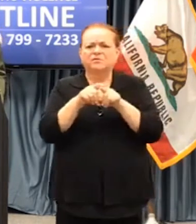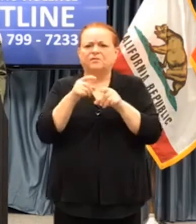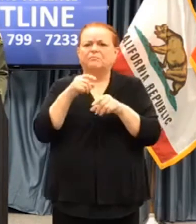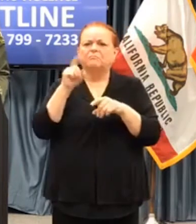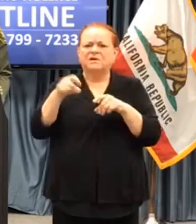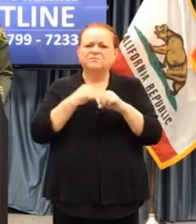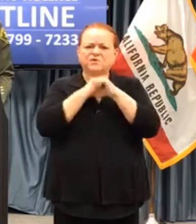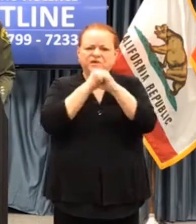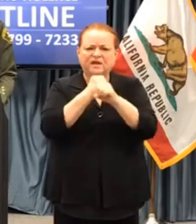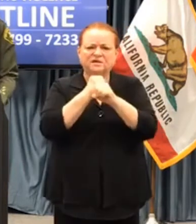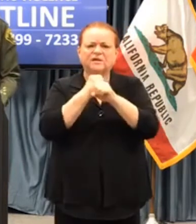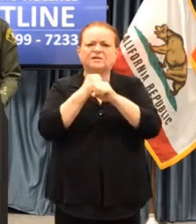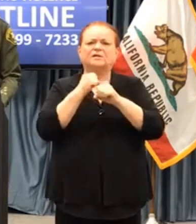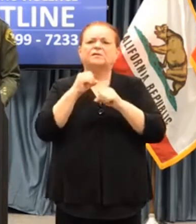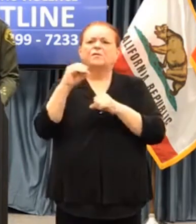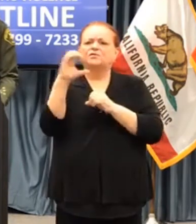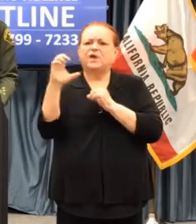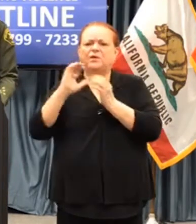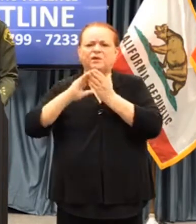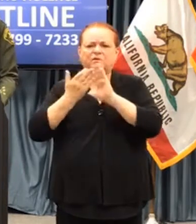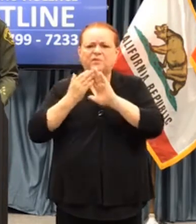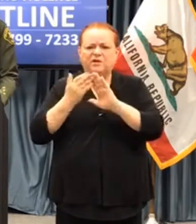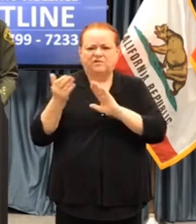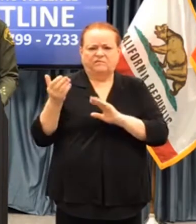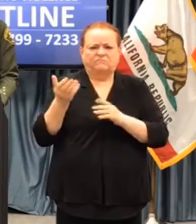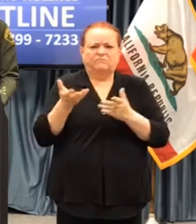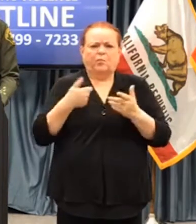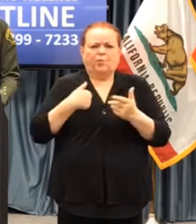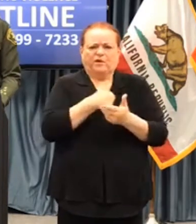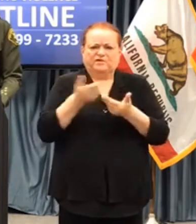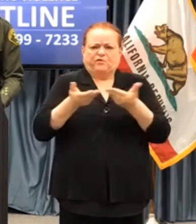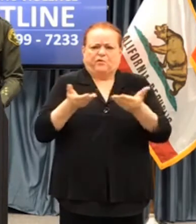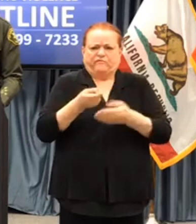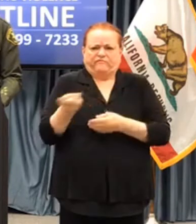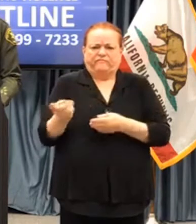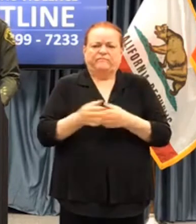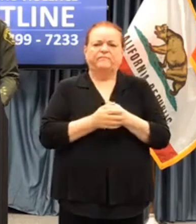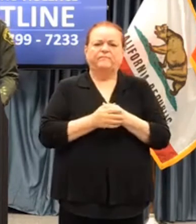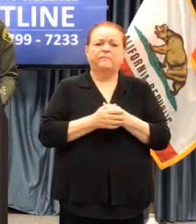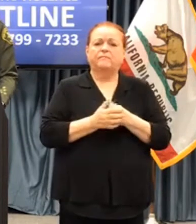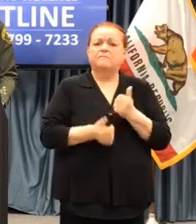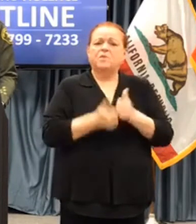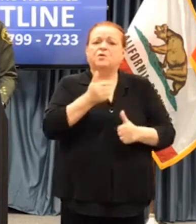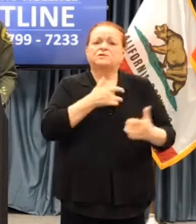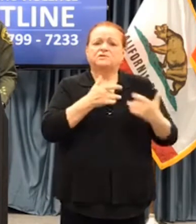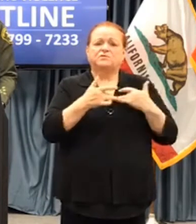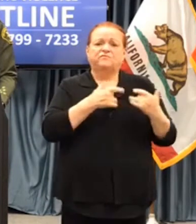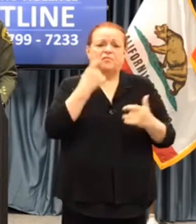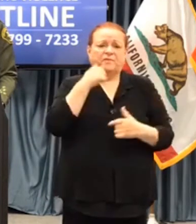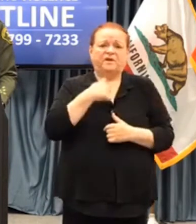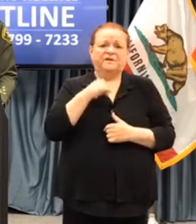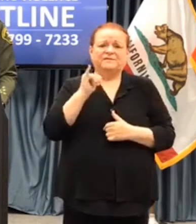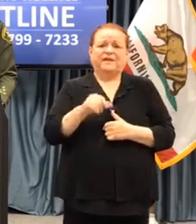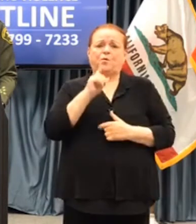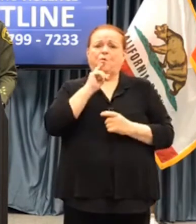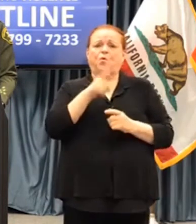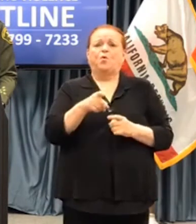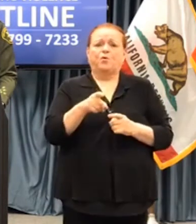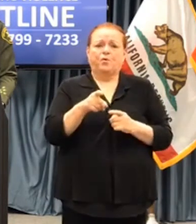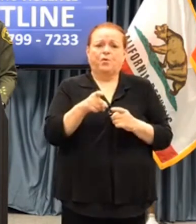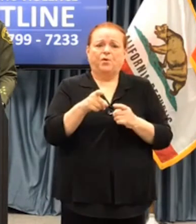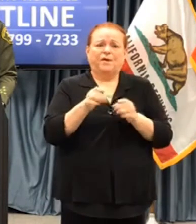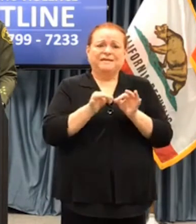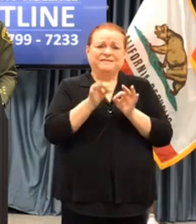communities we collectively serve. Most concerning to me is that the order remains valid and extends the